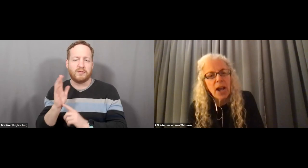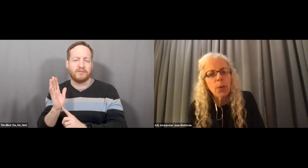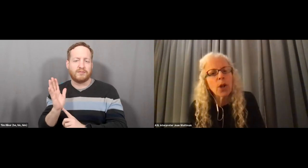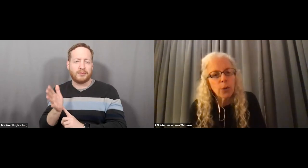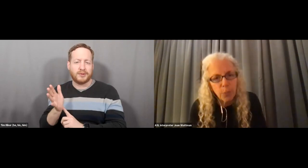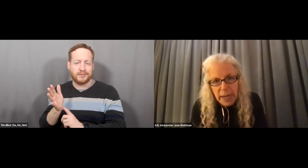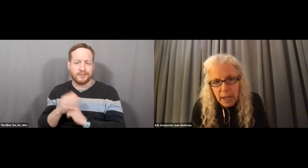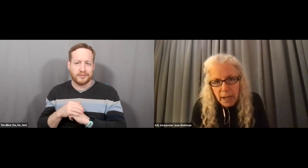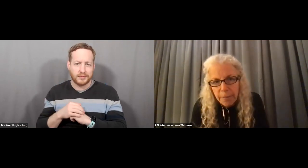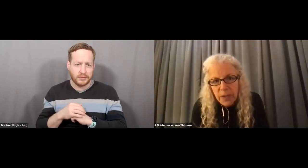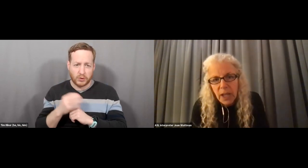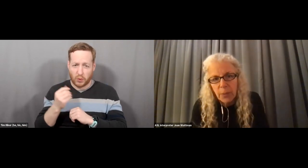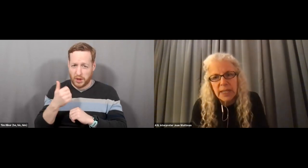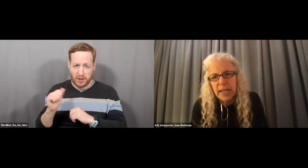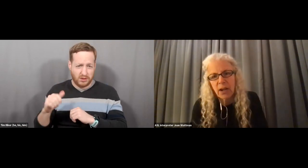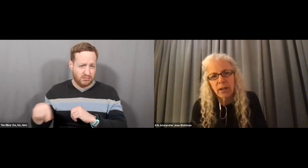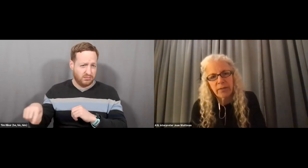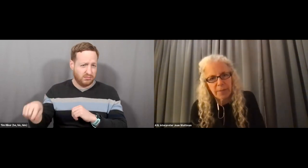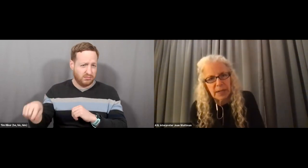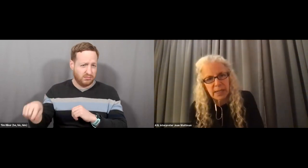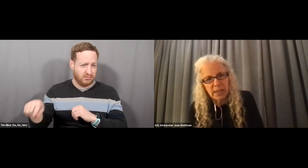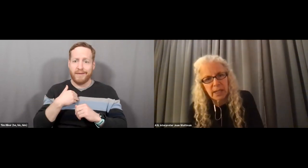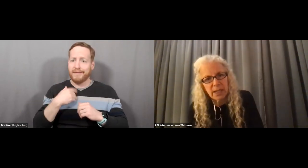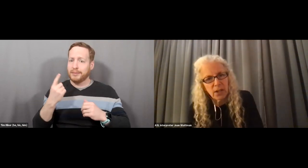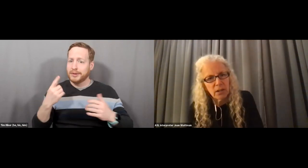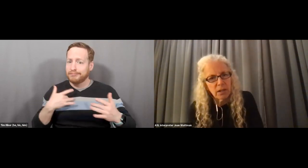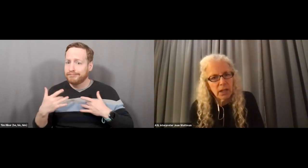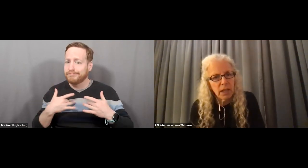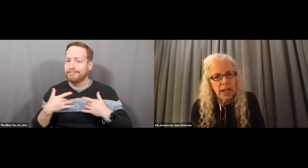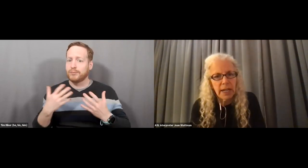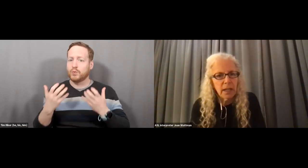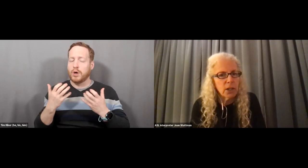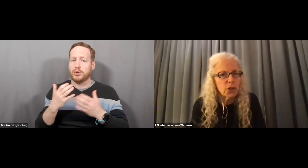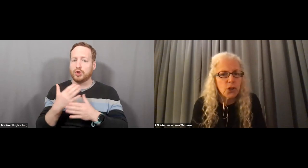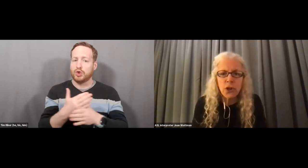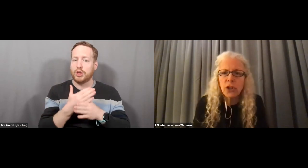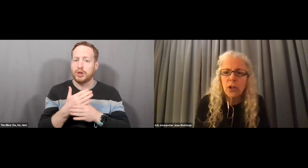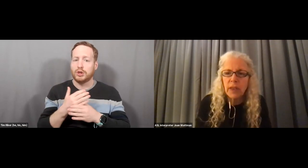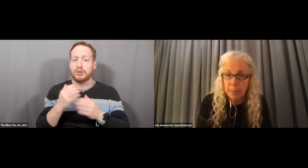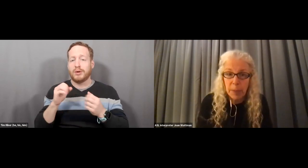we'll go to break and we'll take 5 minutes. Is there any concern that